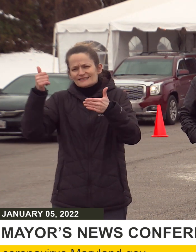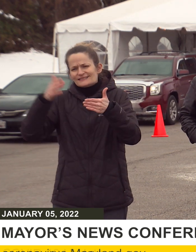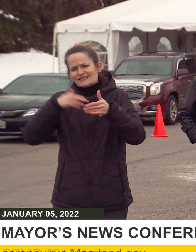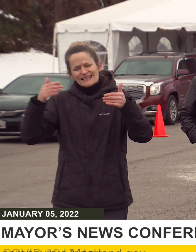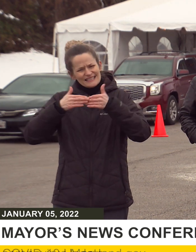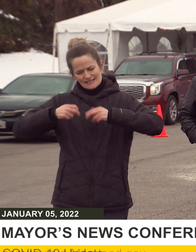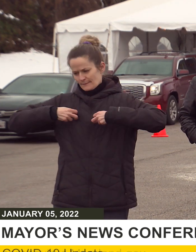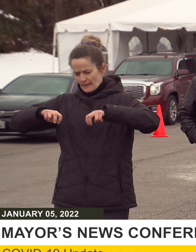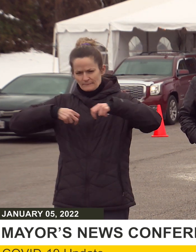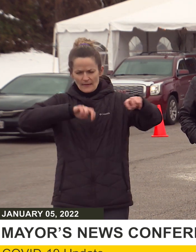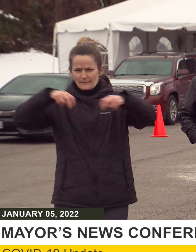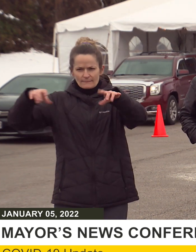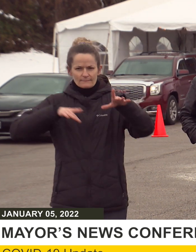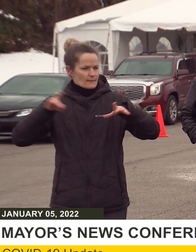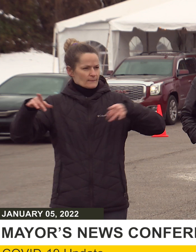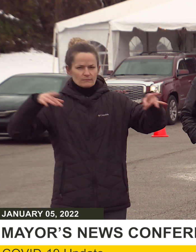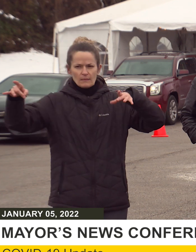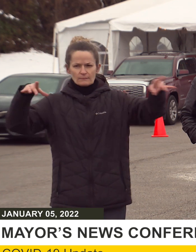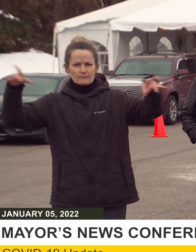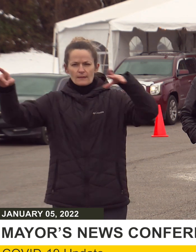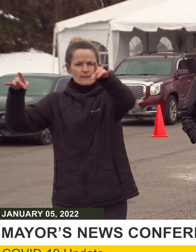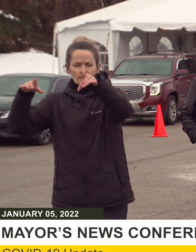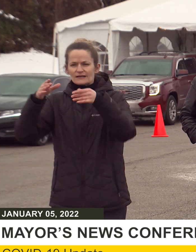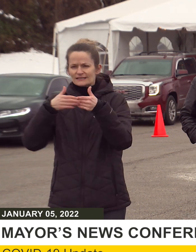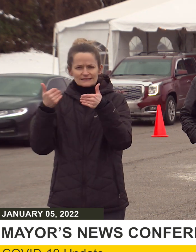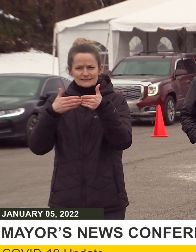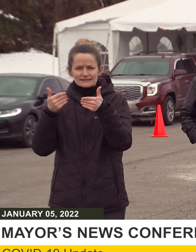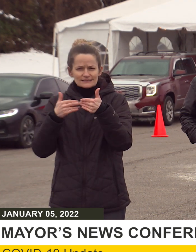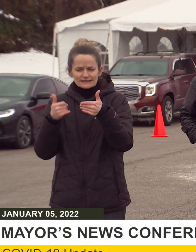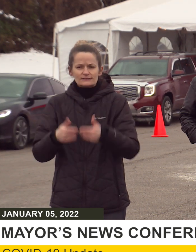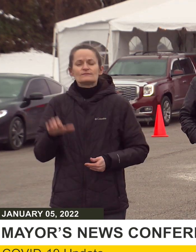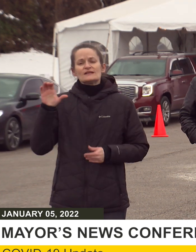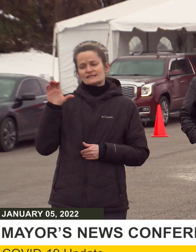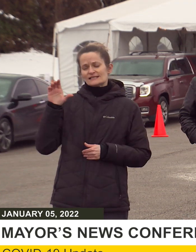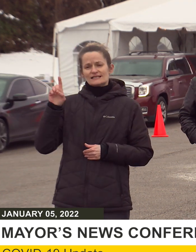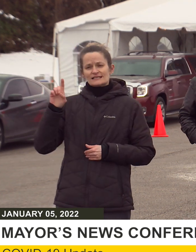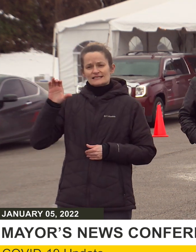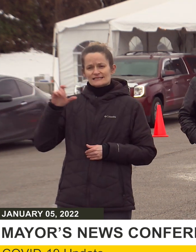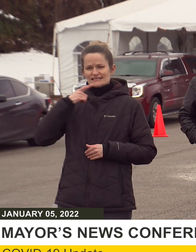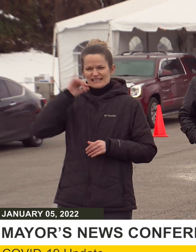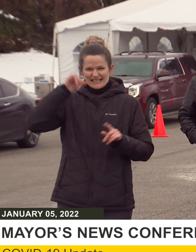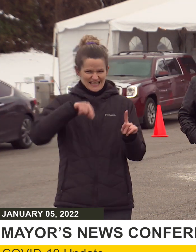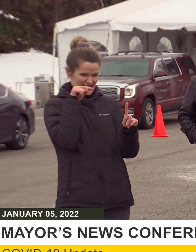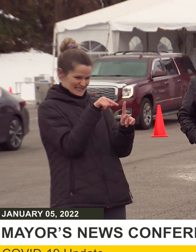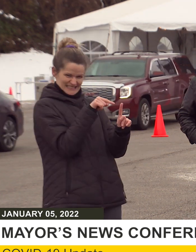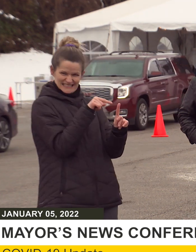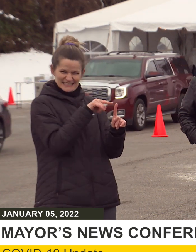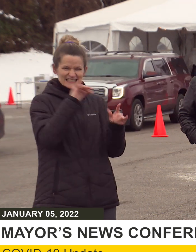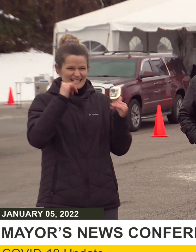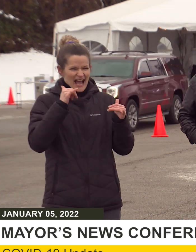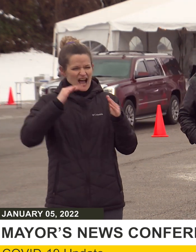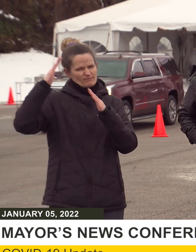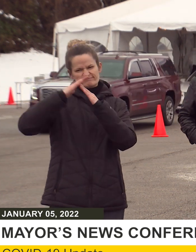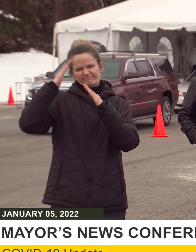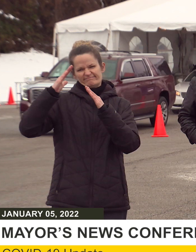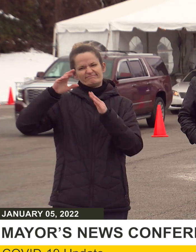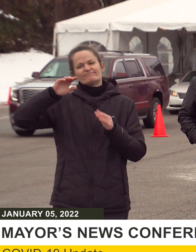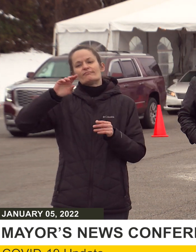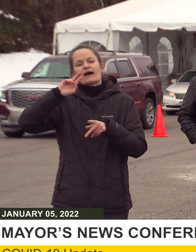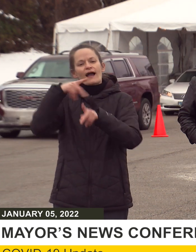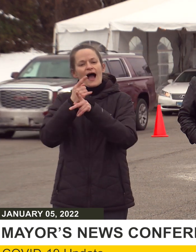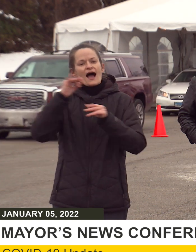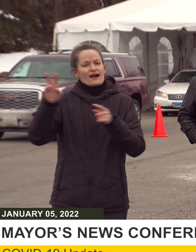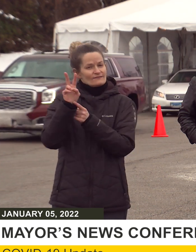and according to the CDC, it is the dominant variant here in the U.S. We also know that this variant seems to decrease